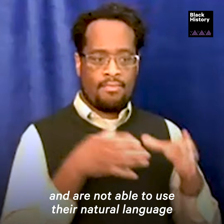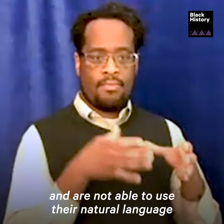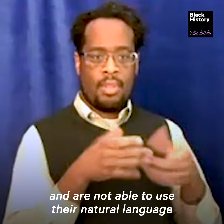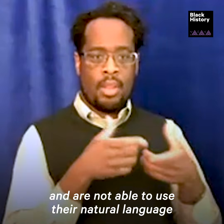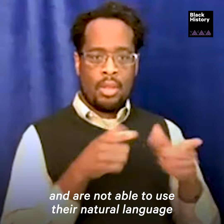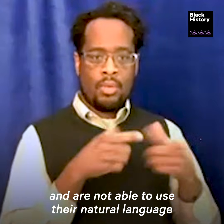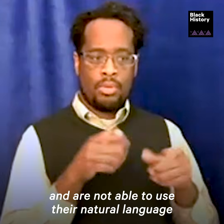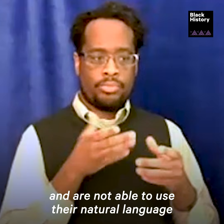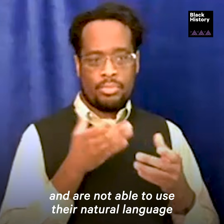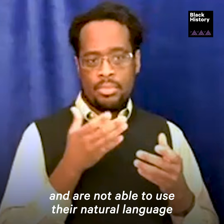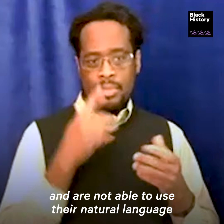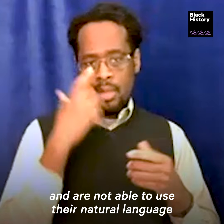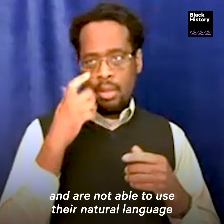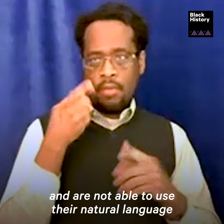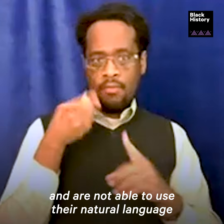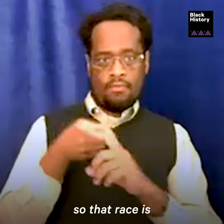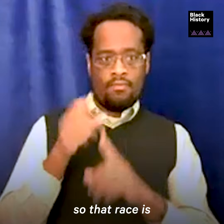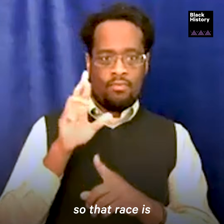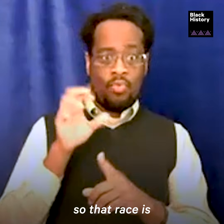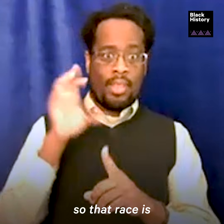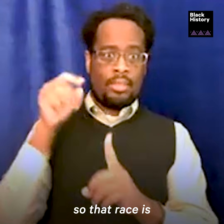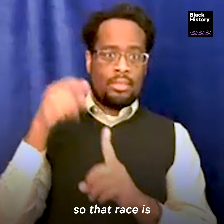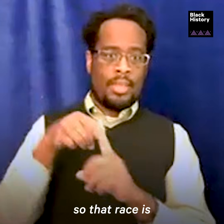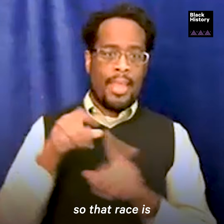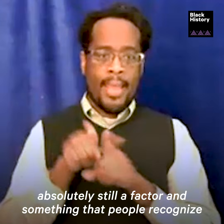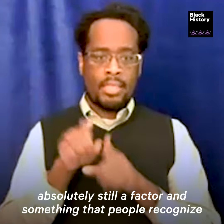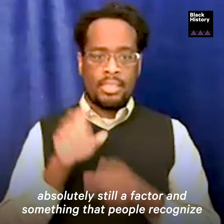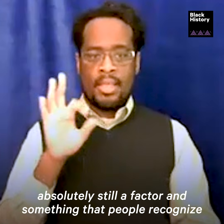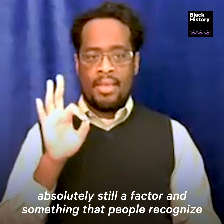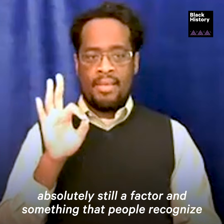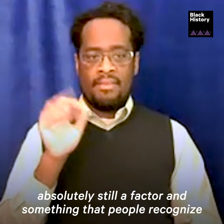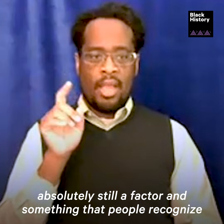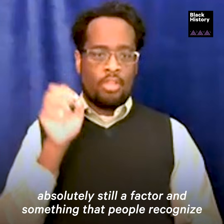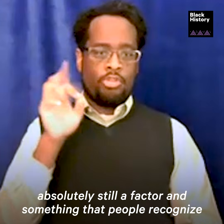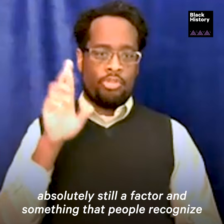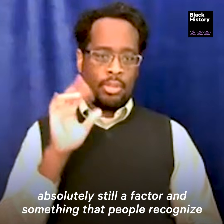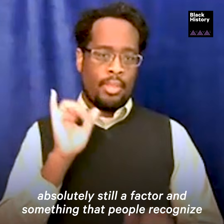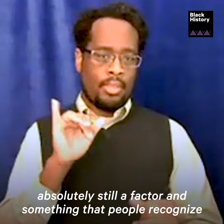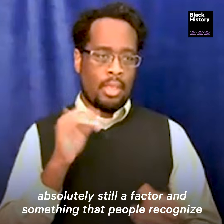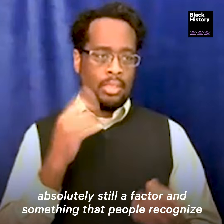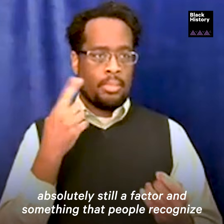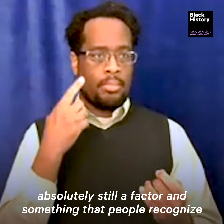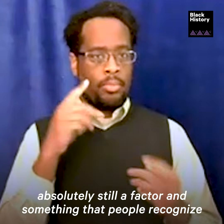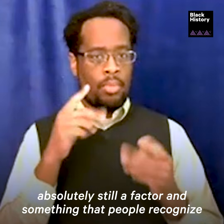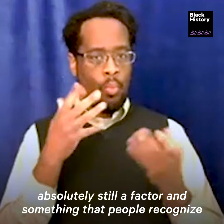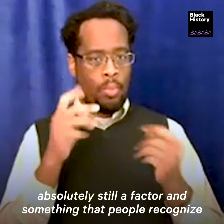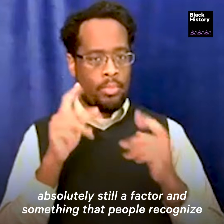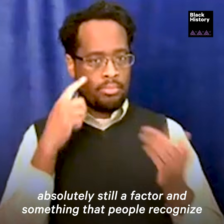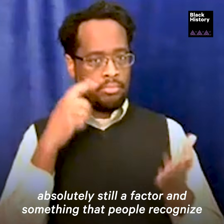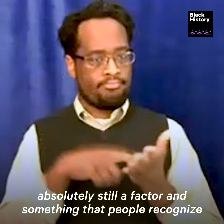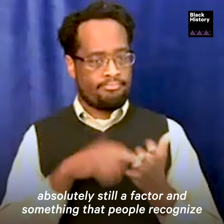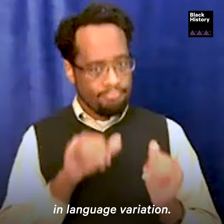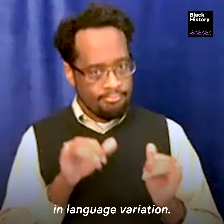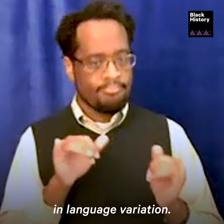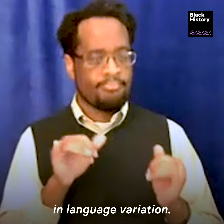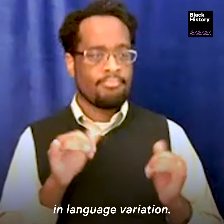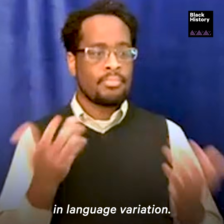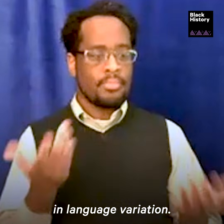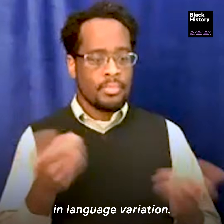to use their natural language. So that race is absolutely still a factor and something that people recognize in language